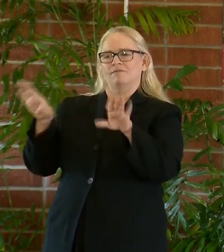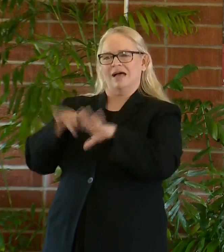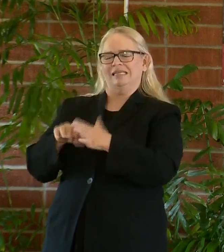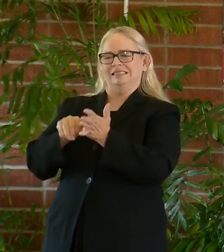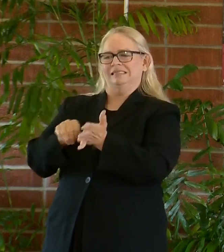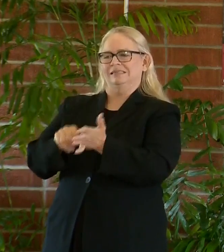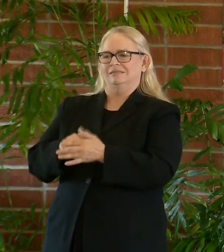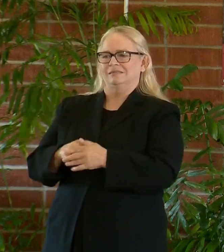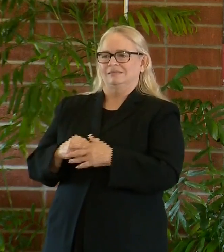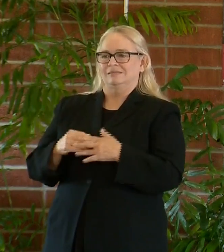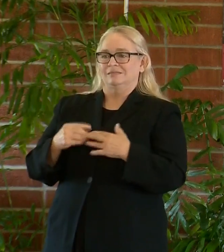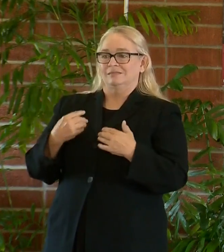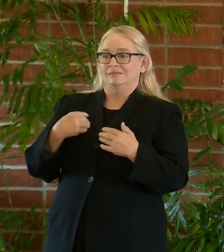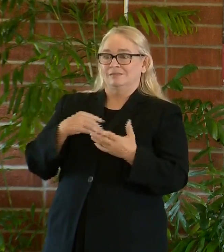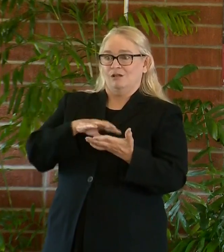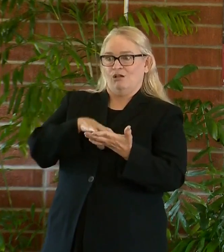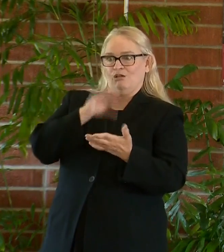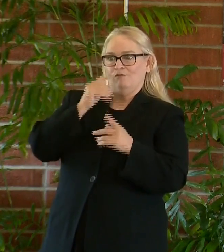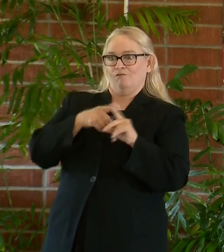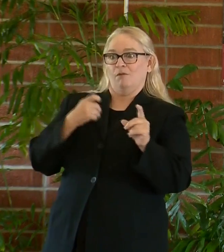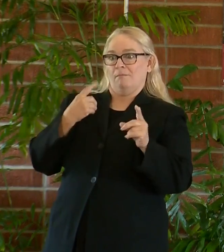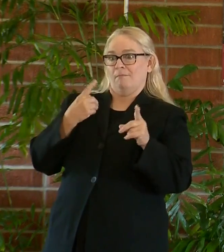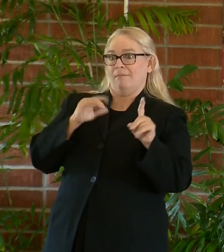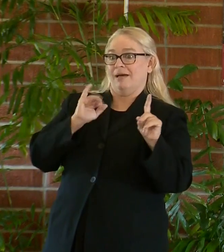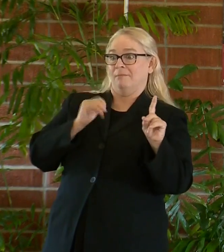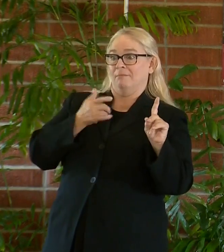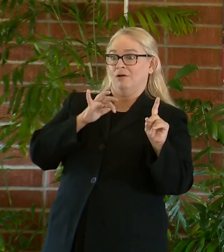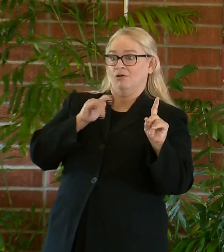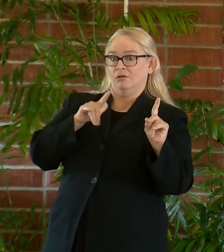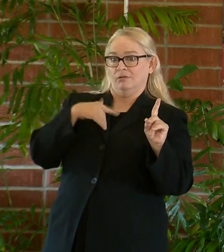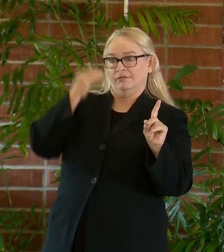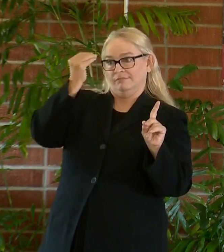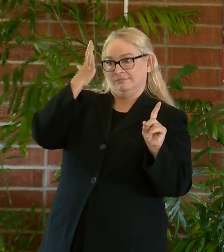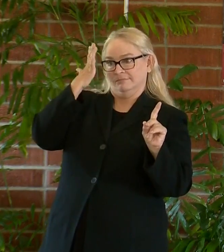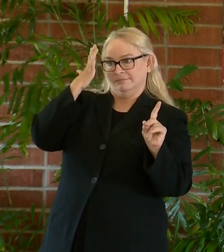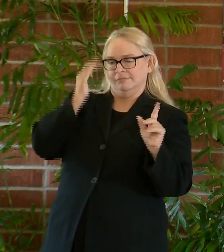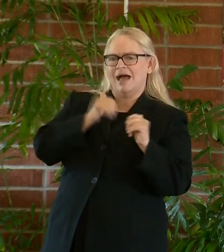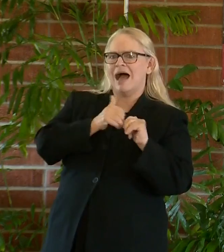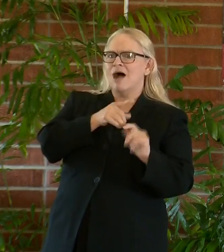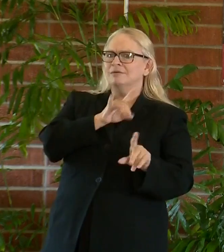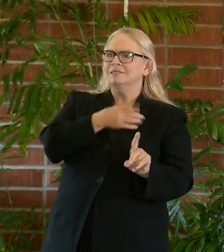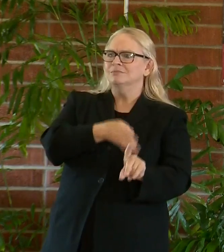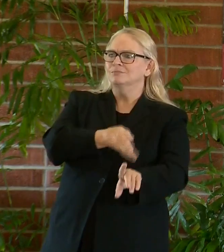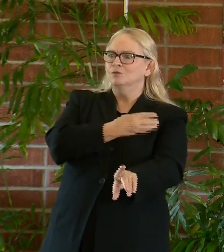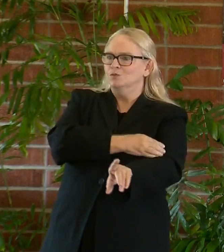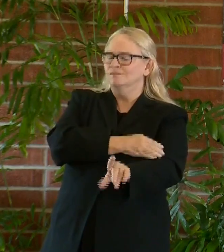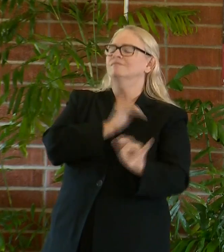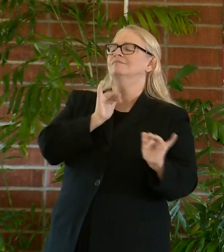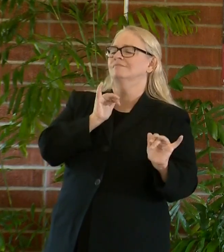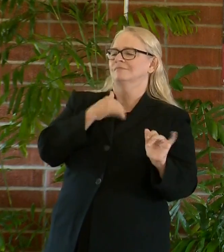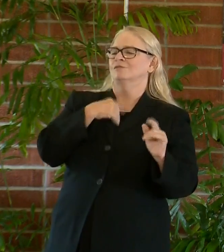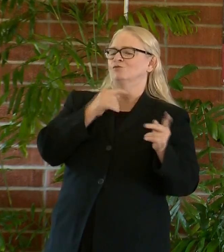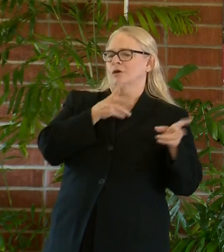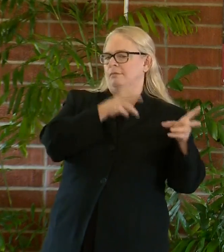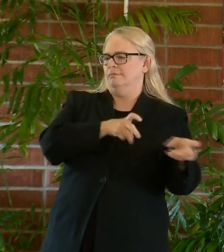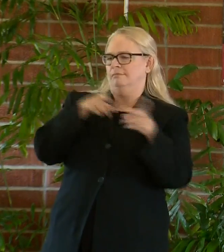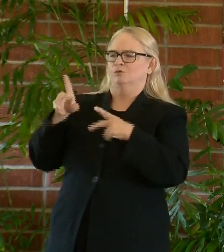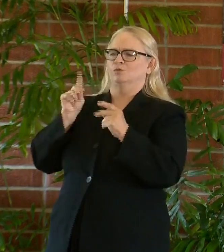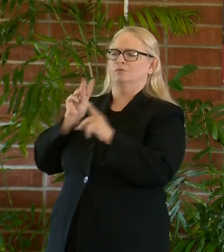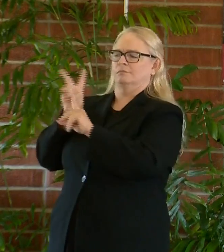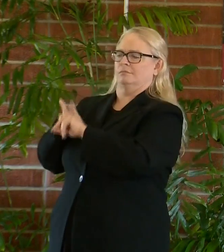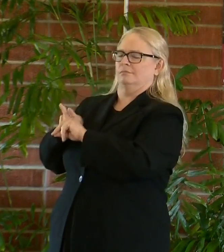County and some of the examples, partnerships that really proved to be incredibly,